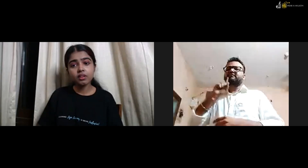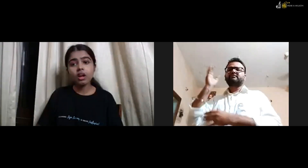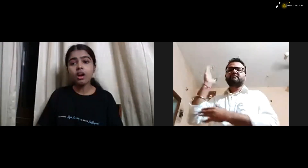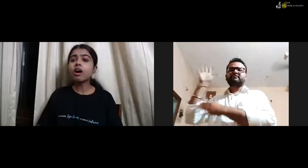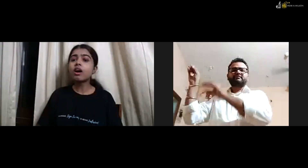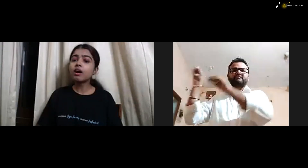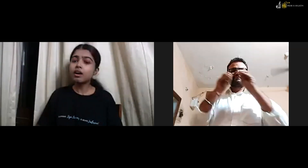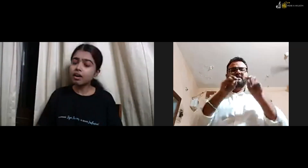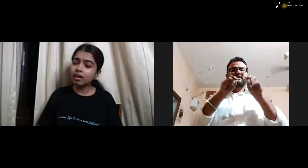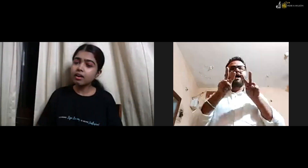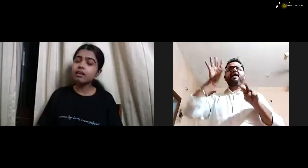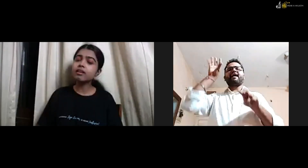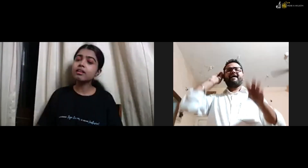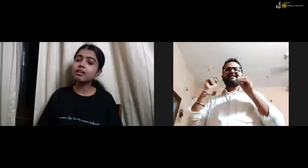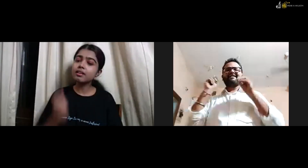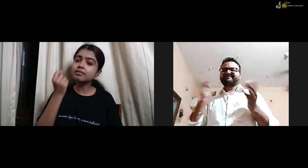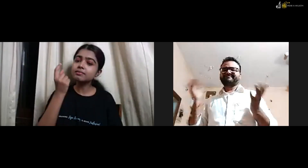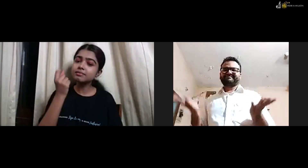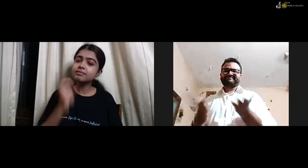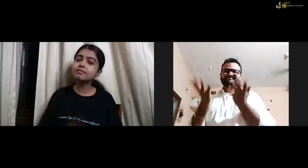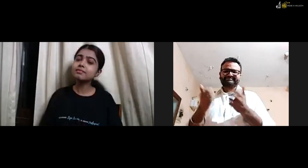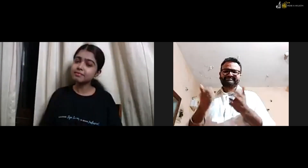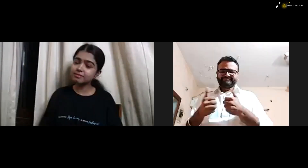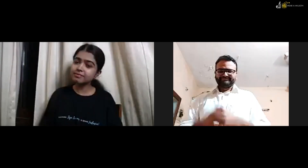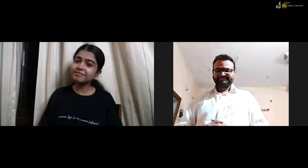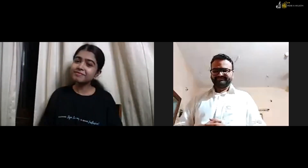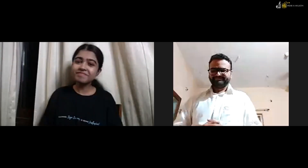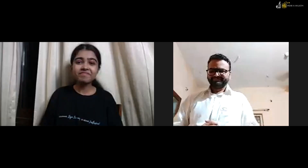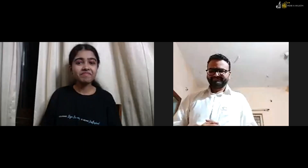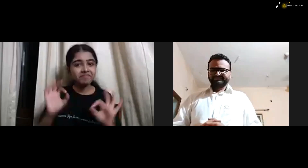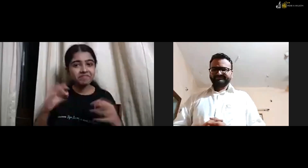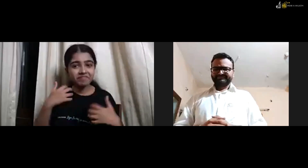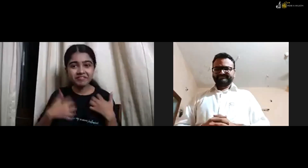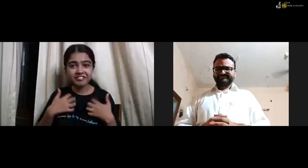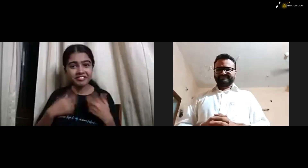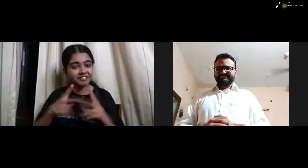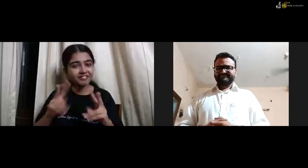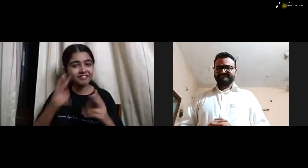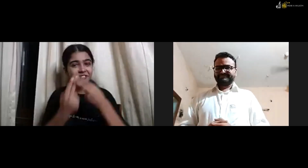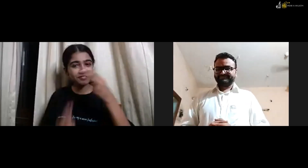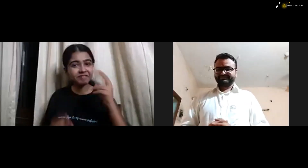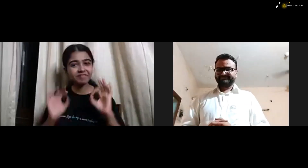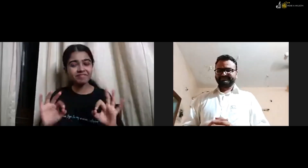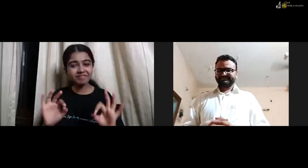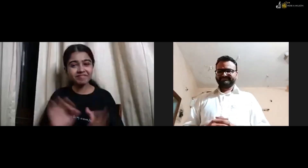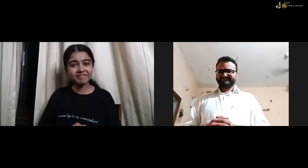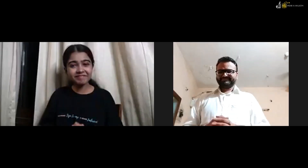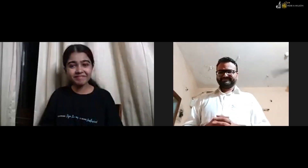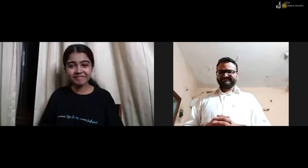deaf king. So when then I explained that's how people got to know that we got the